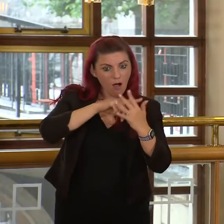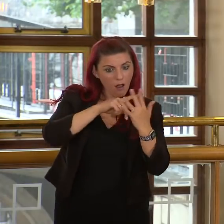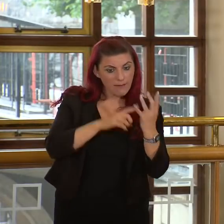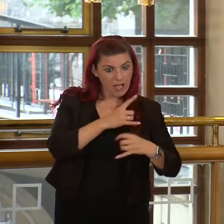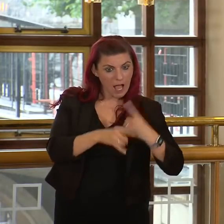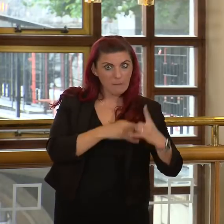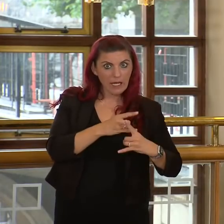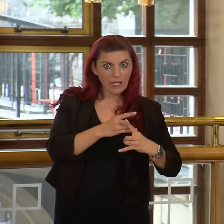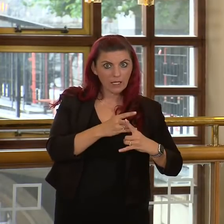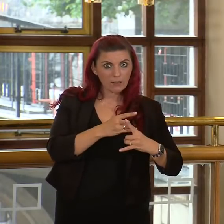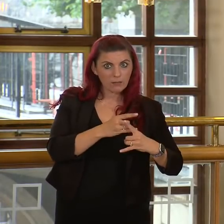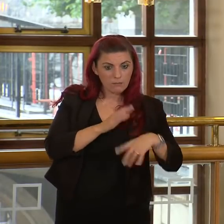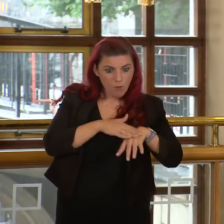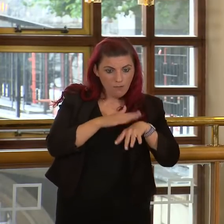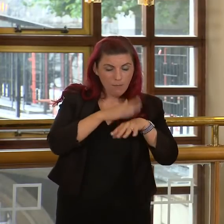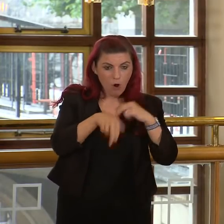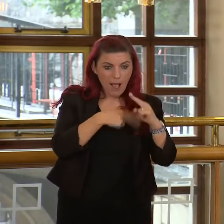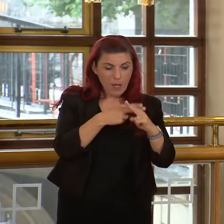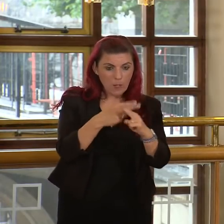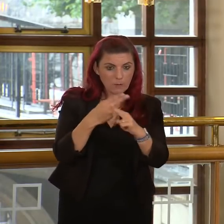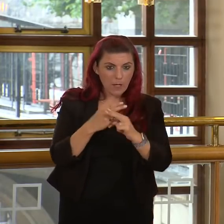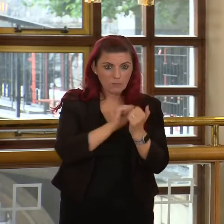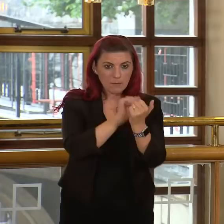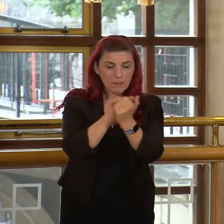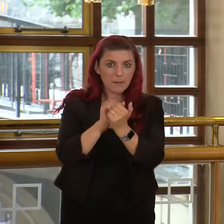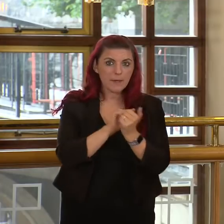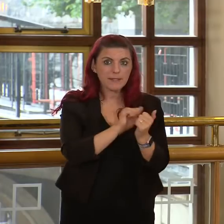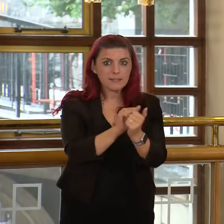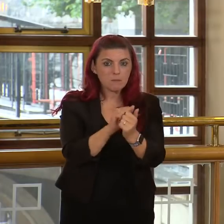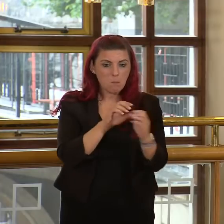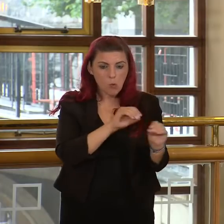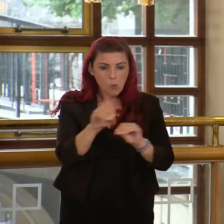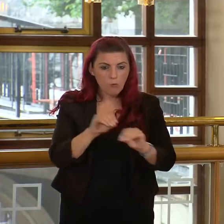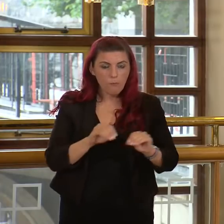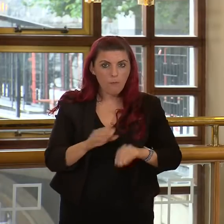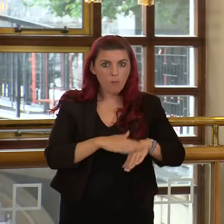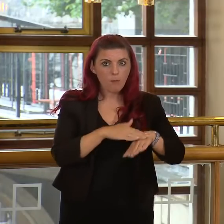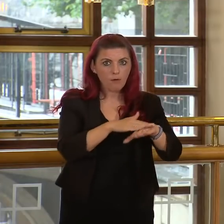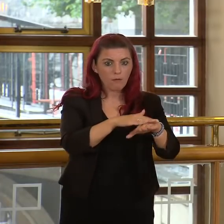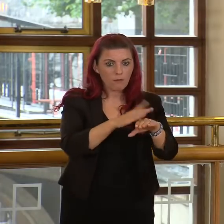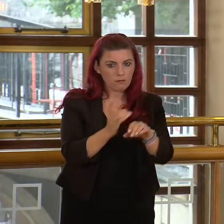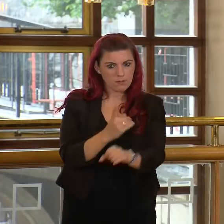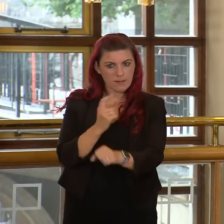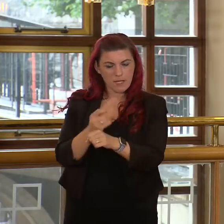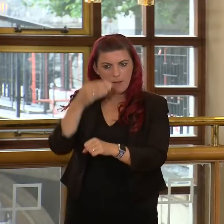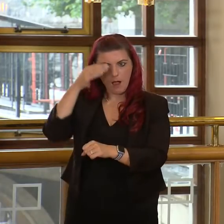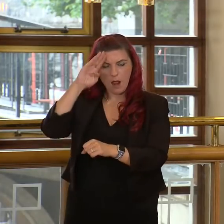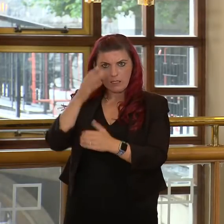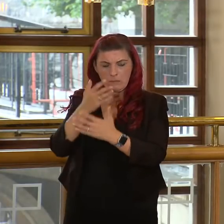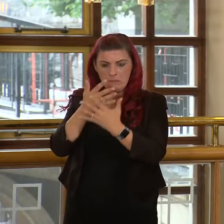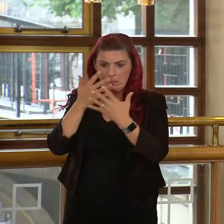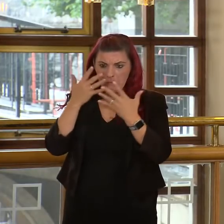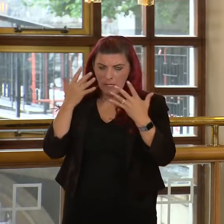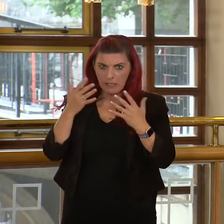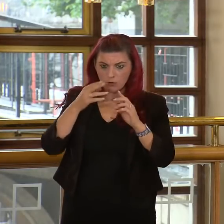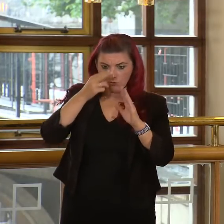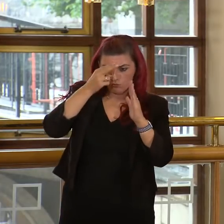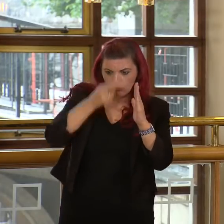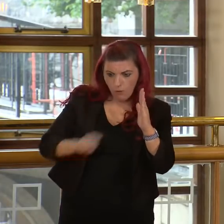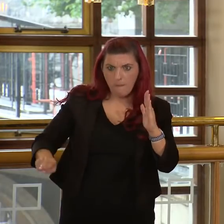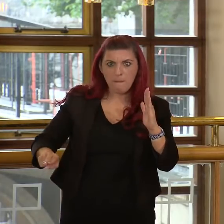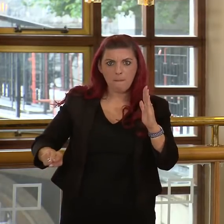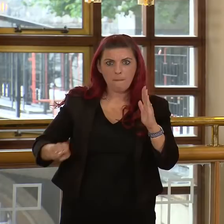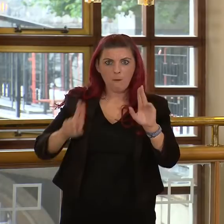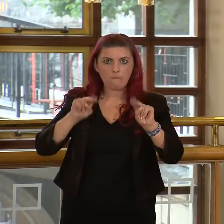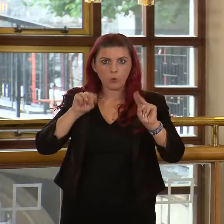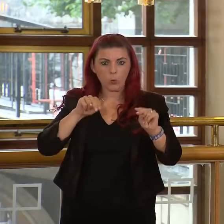increased movement, and it's been a significant amount of extra movement of people, Ireland has seen the biggest drop in new cases across the entire